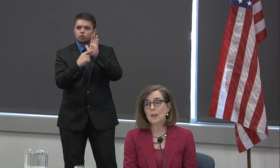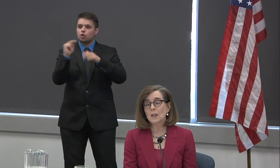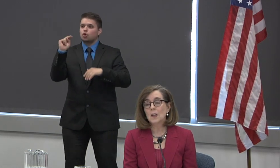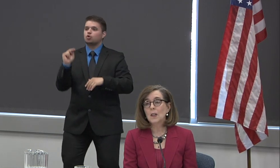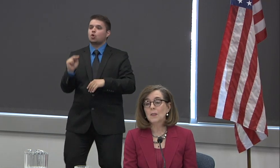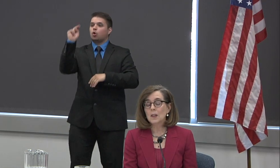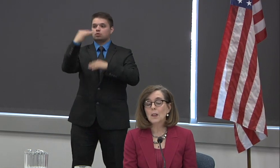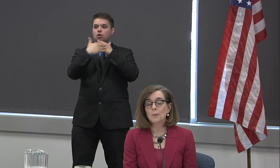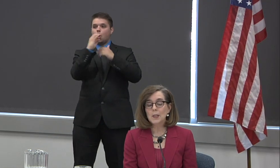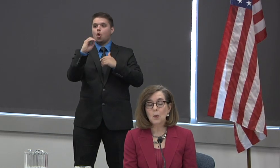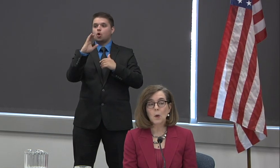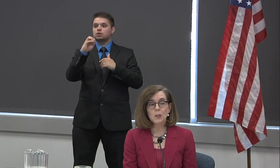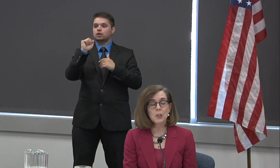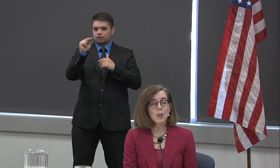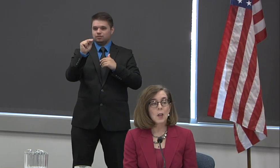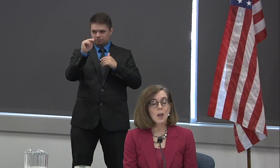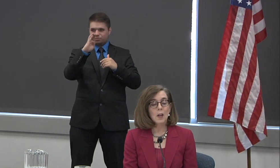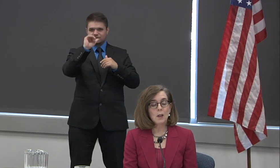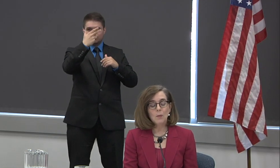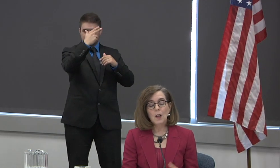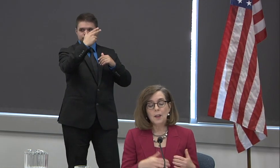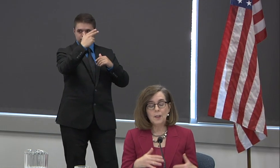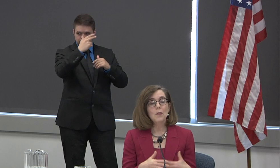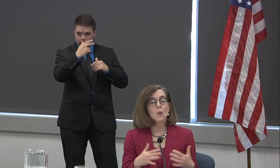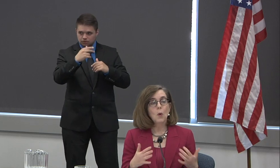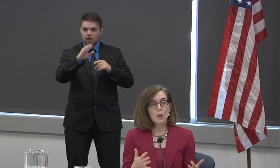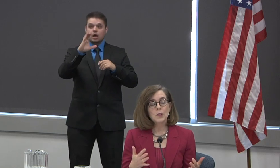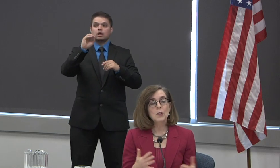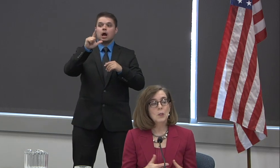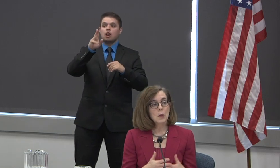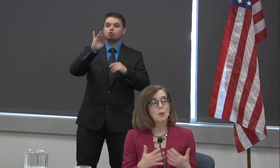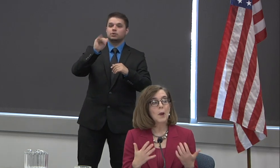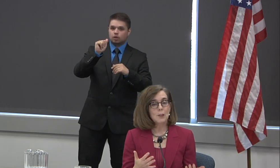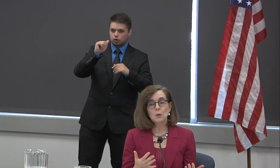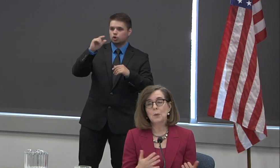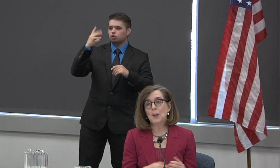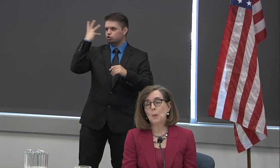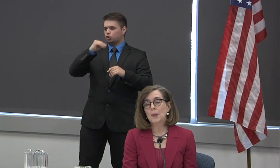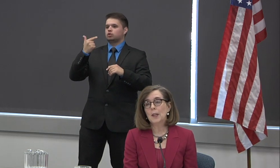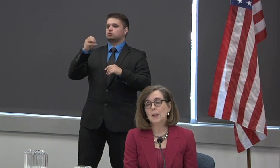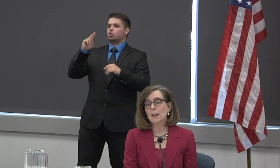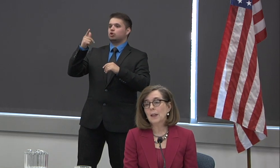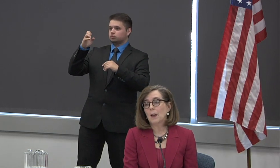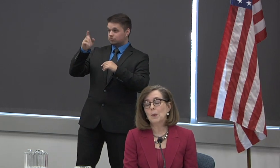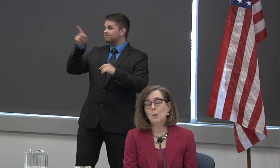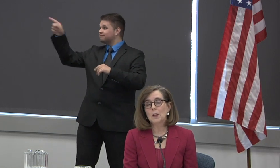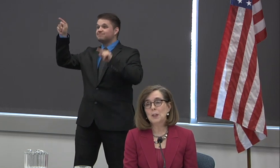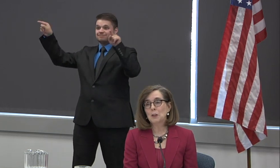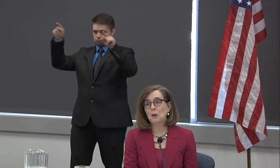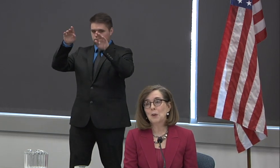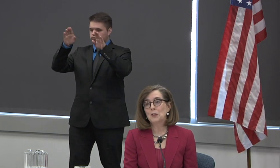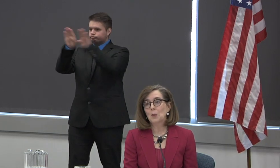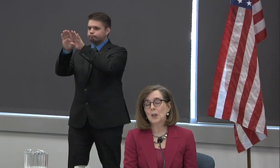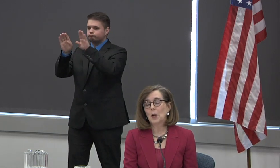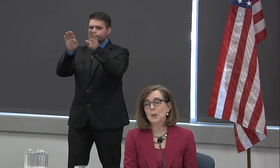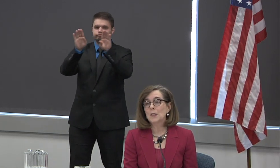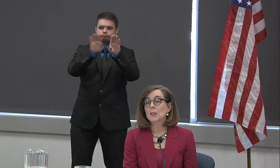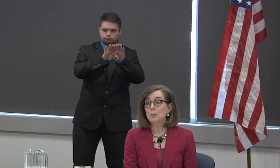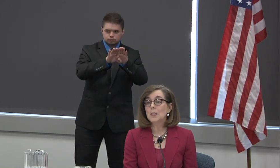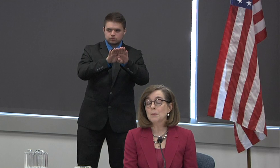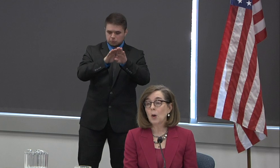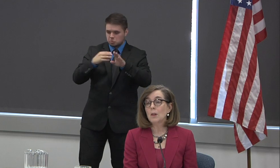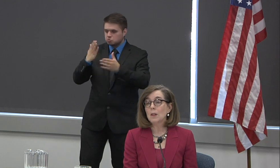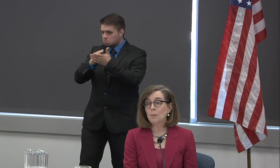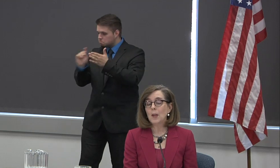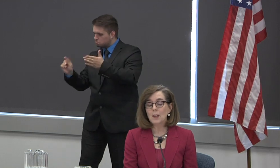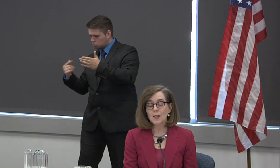and the Columbia Gorge. I think the goal is to do a gradual reopening, and again, we want to encourage Oregonians to be